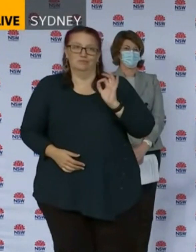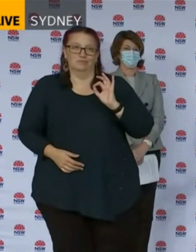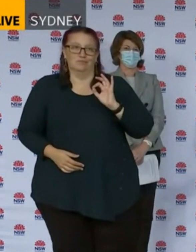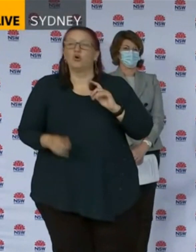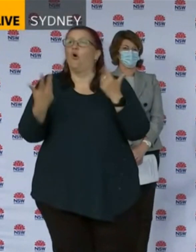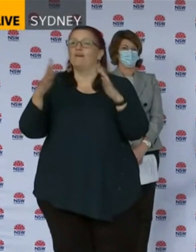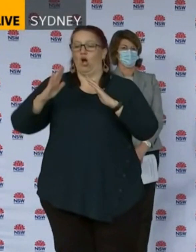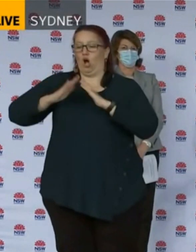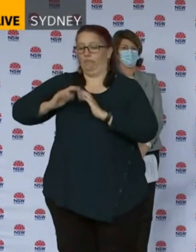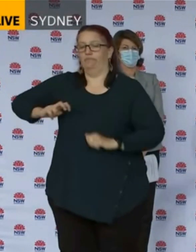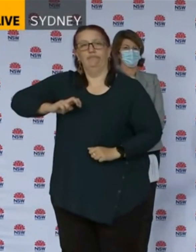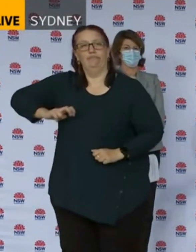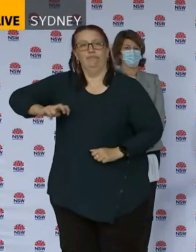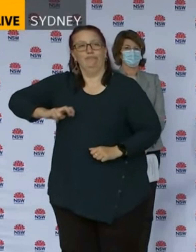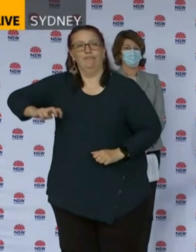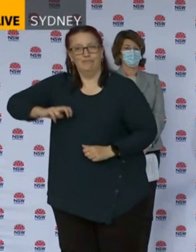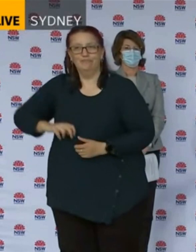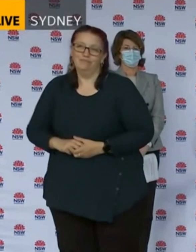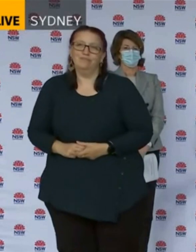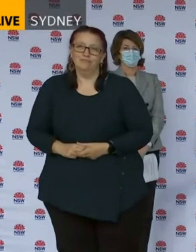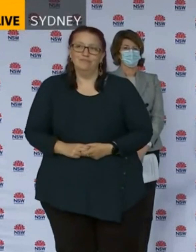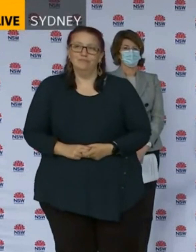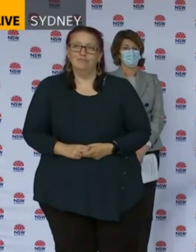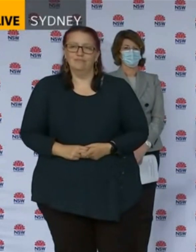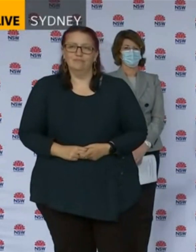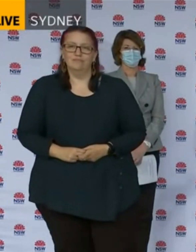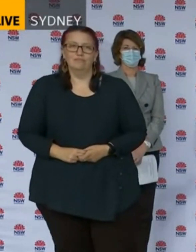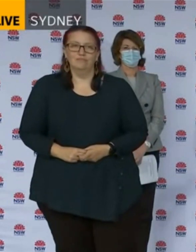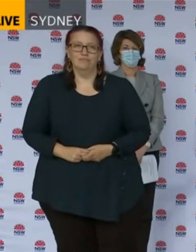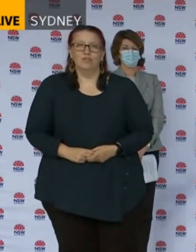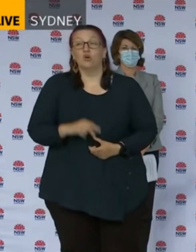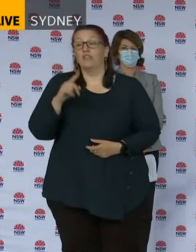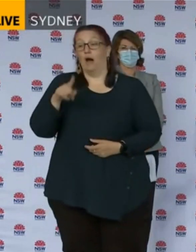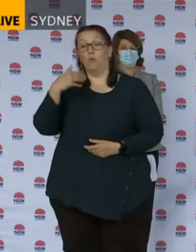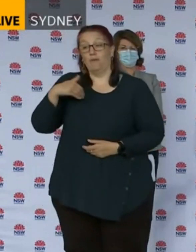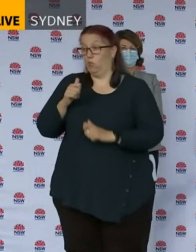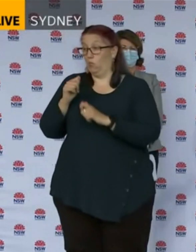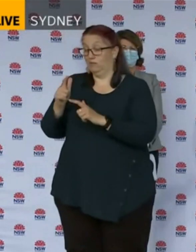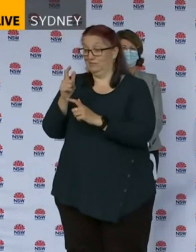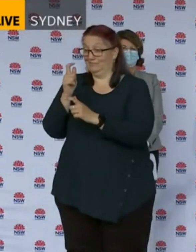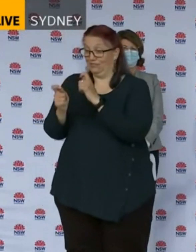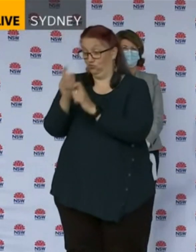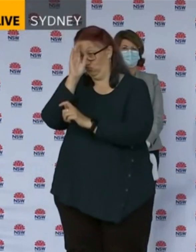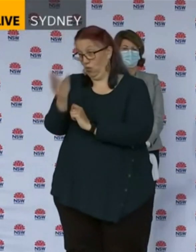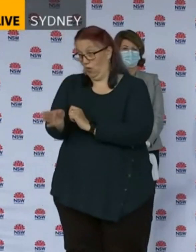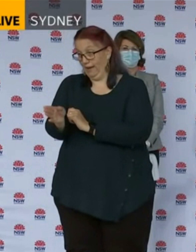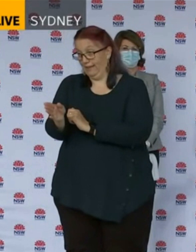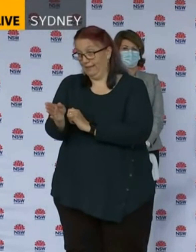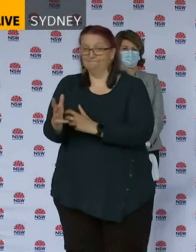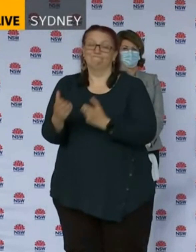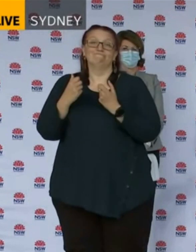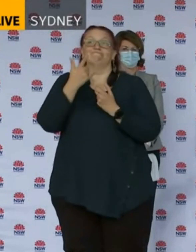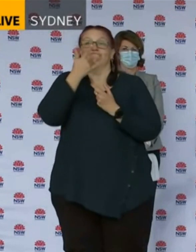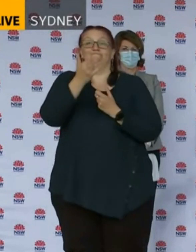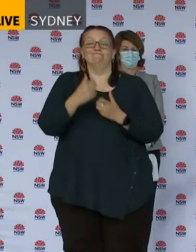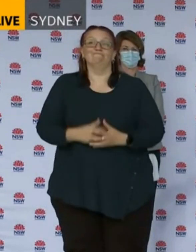hence did not go into work yesterday and instead got tested. Those results came back, but it was pleasing that whilst in